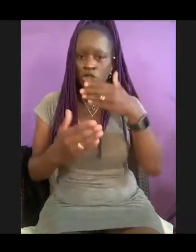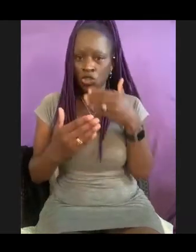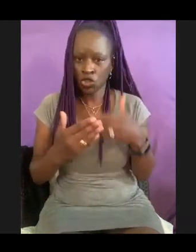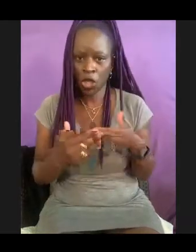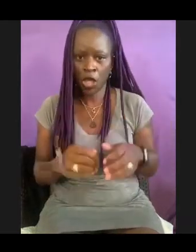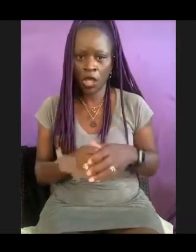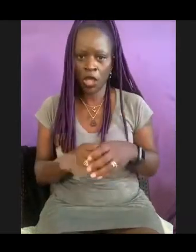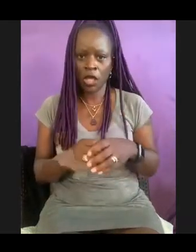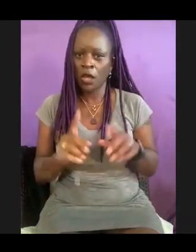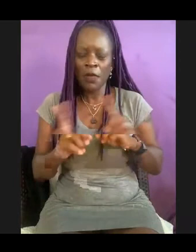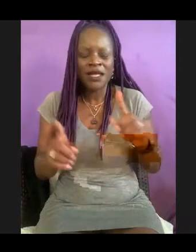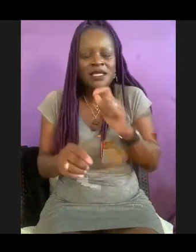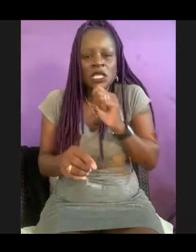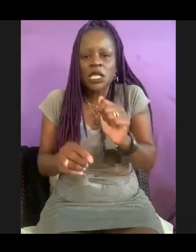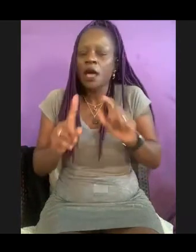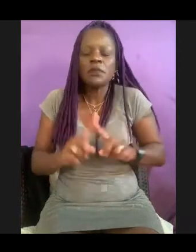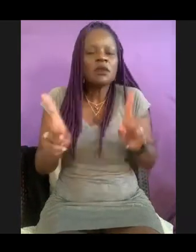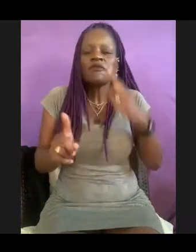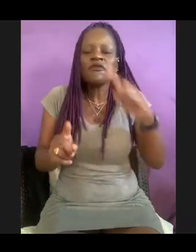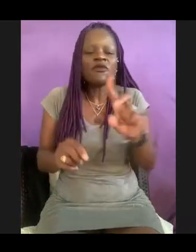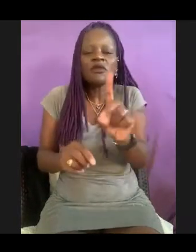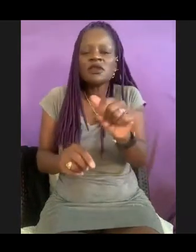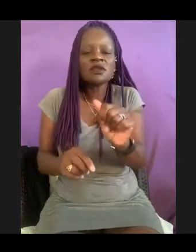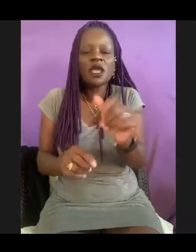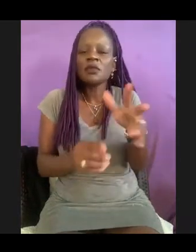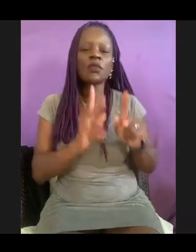not be any different for the disabled community.